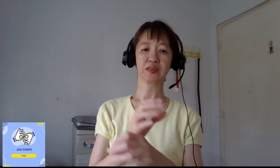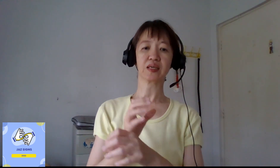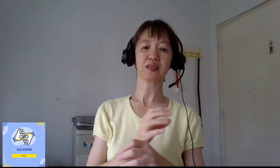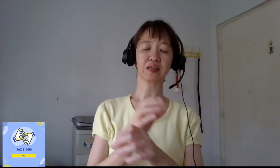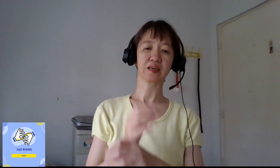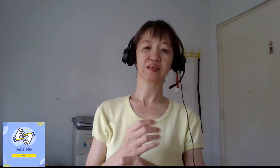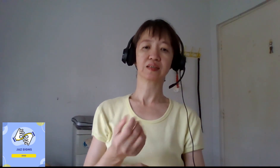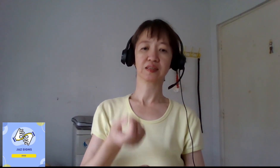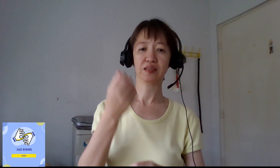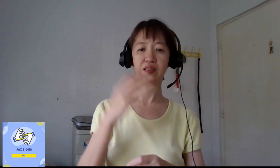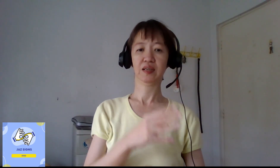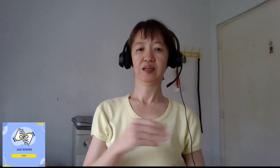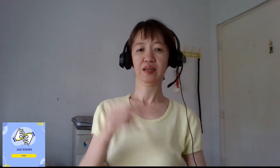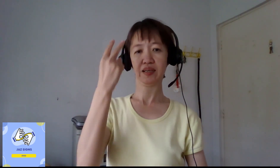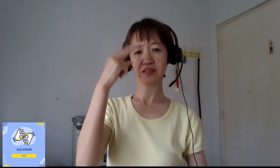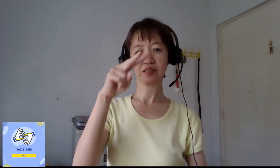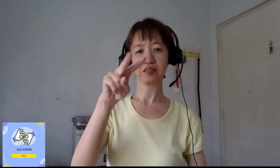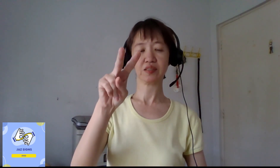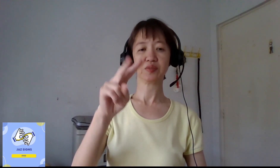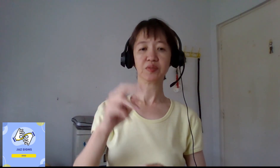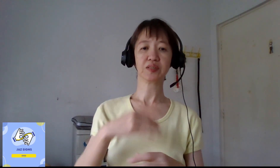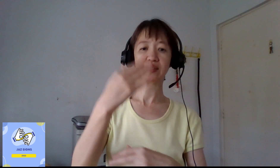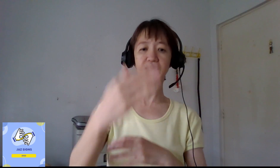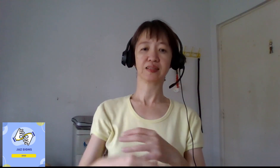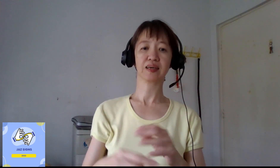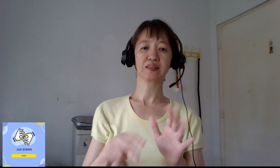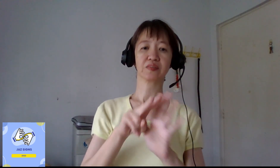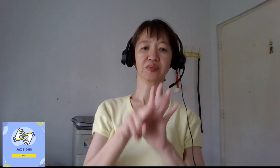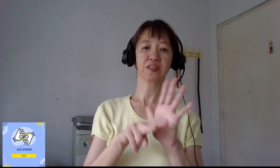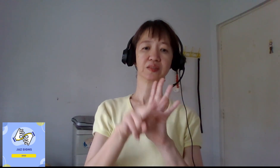Take care and see you in the next video.